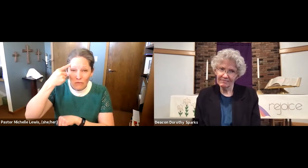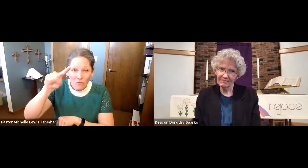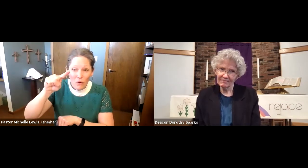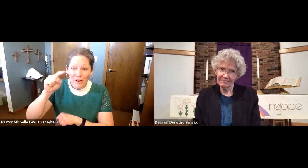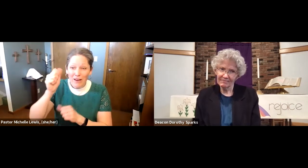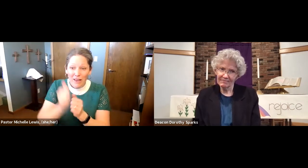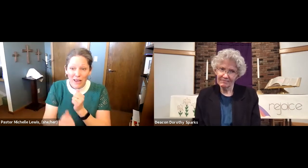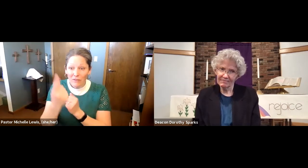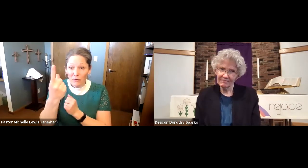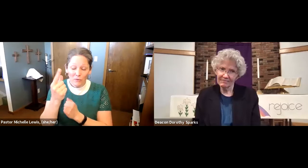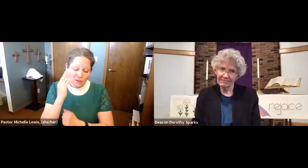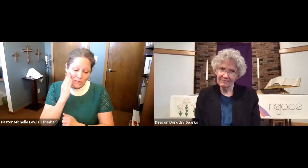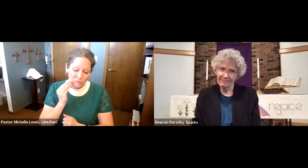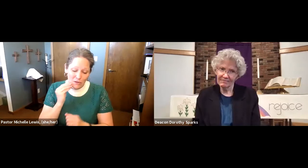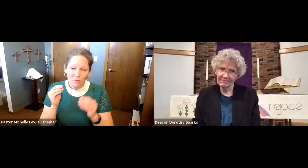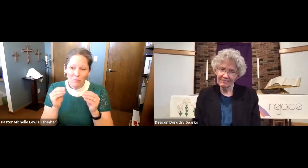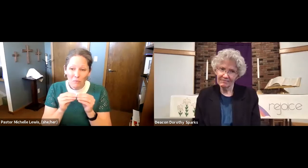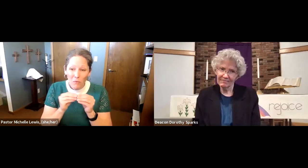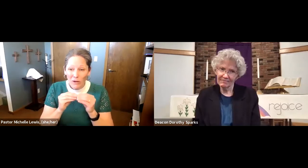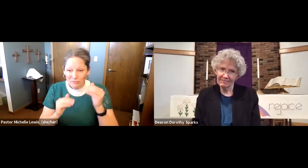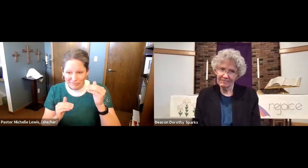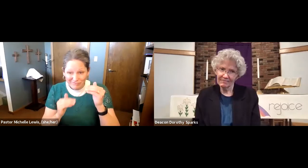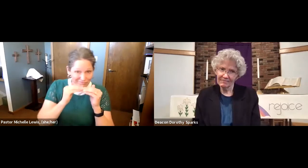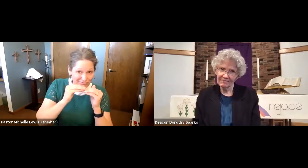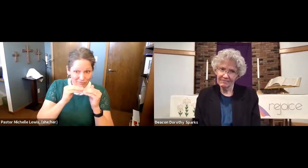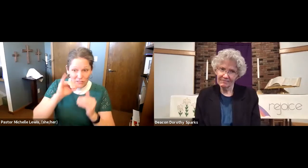to make the world more just